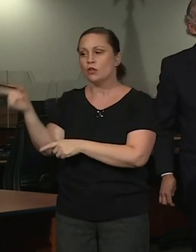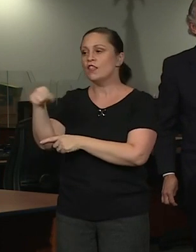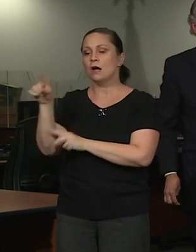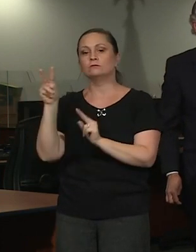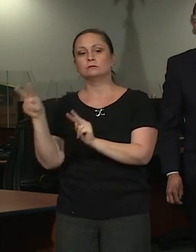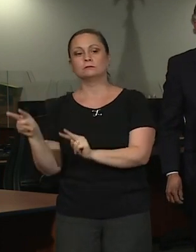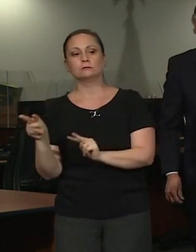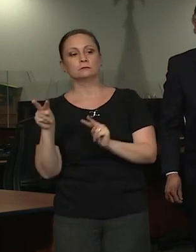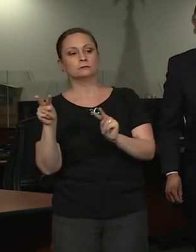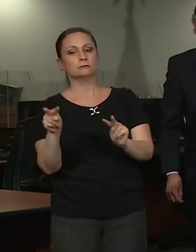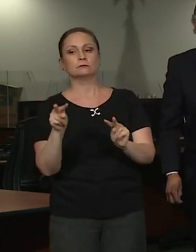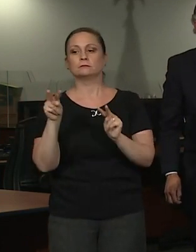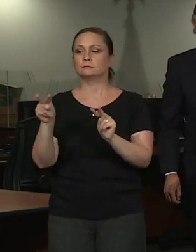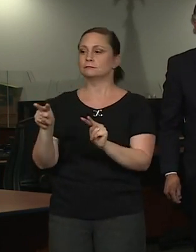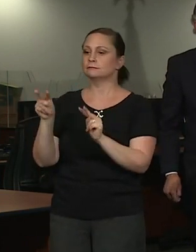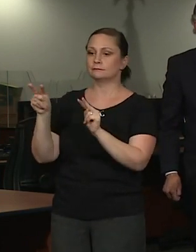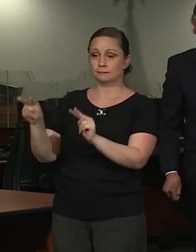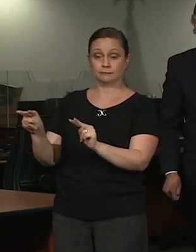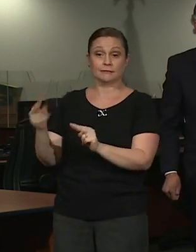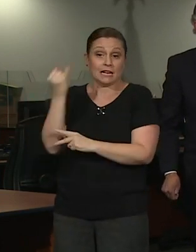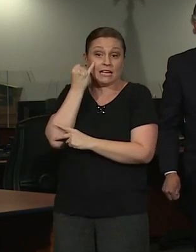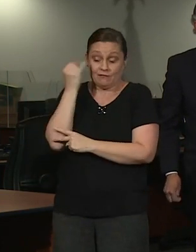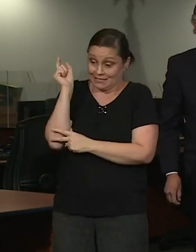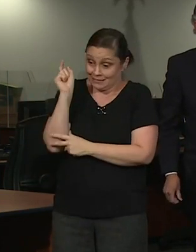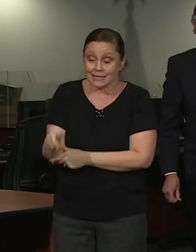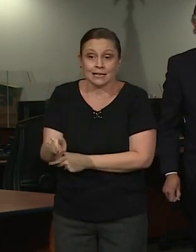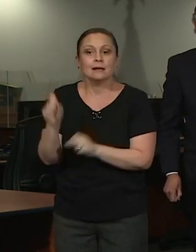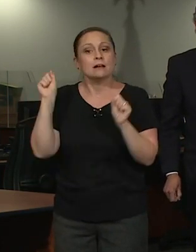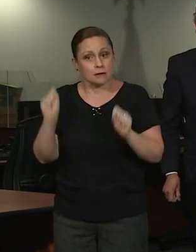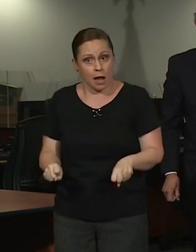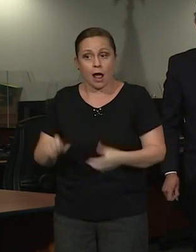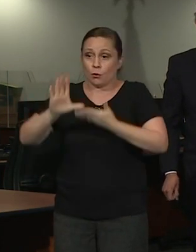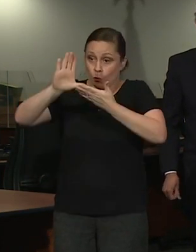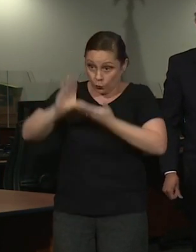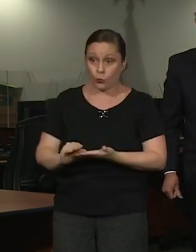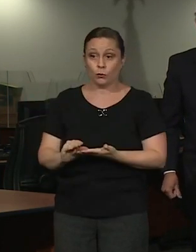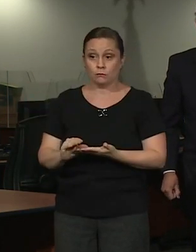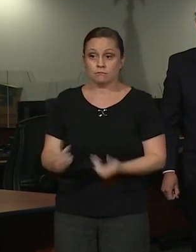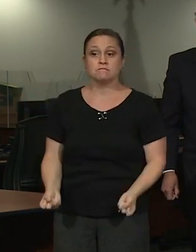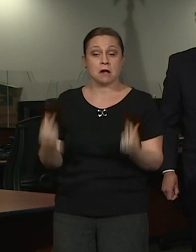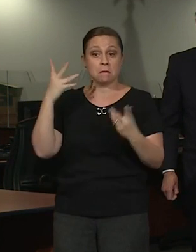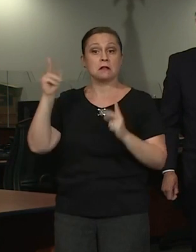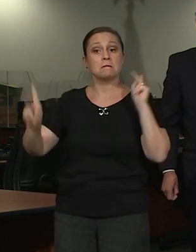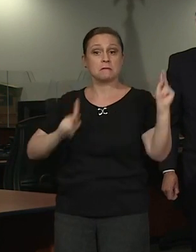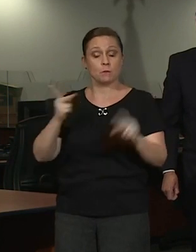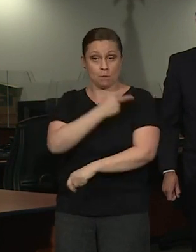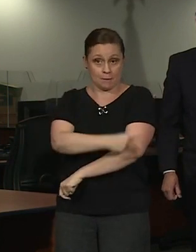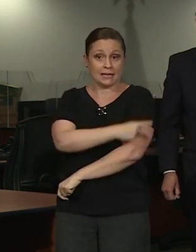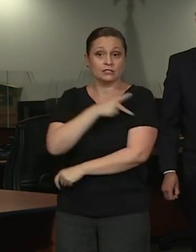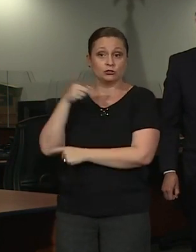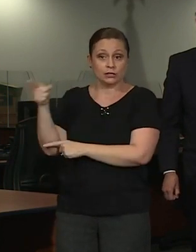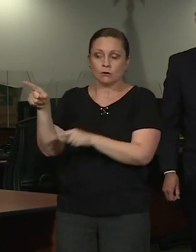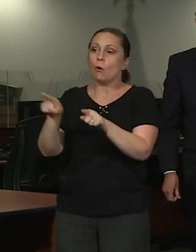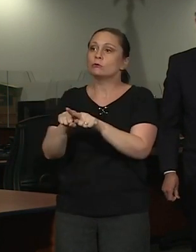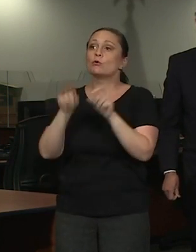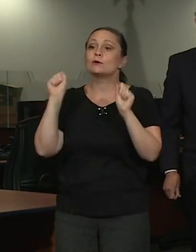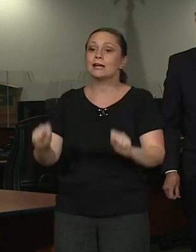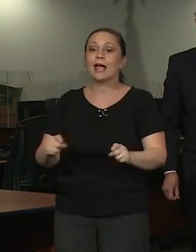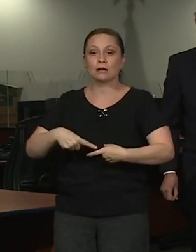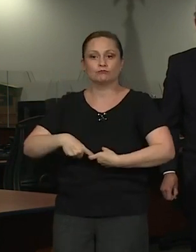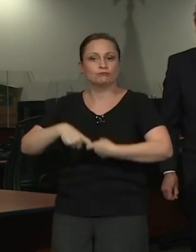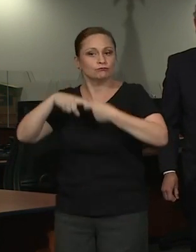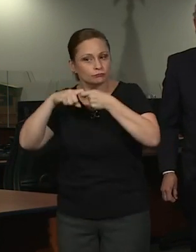as necessary to reduce that census or bed count by reducing elective surgery as necessary. We are also